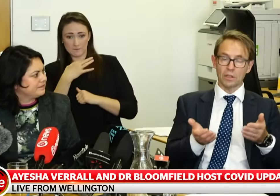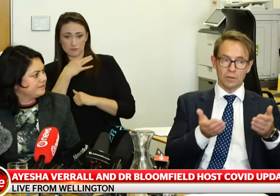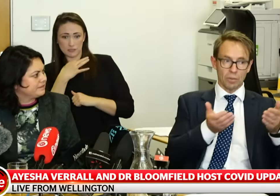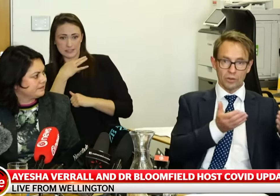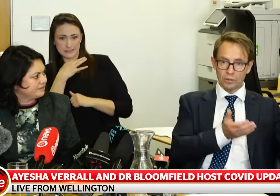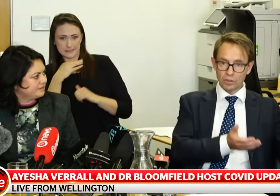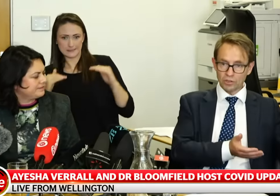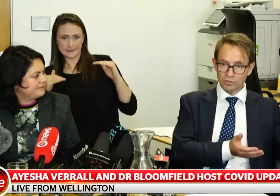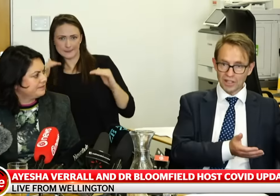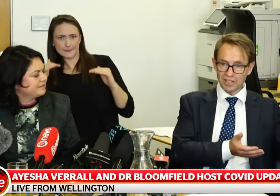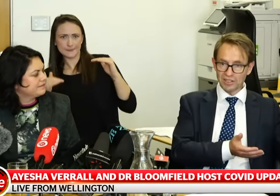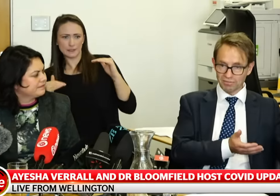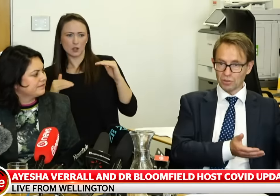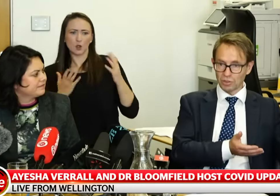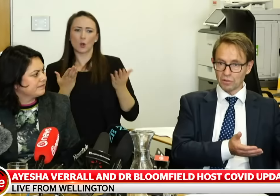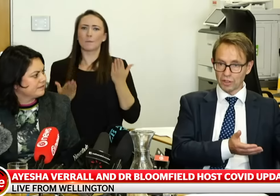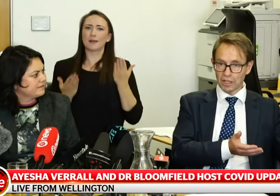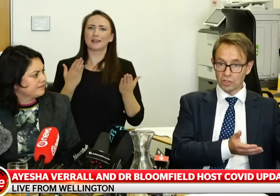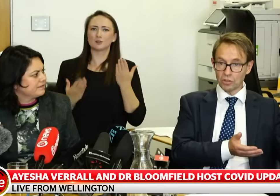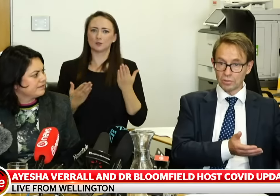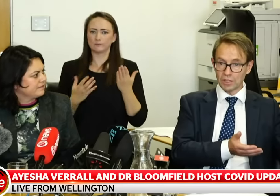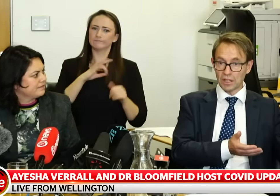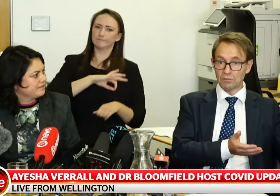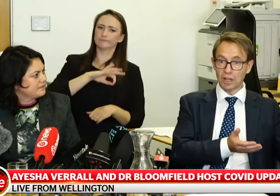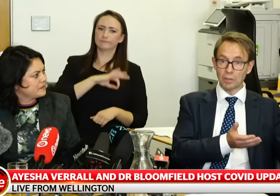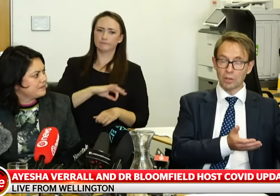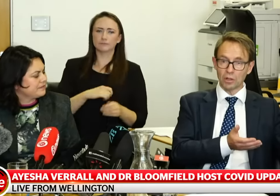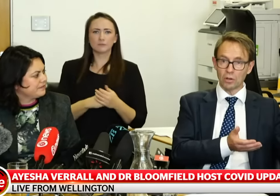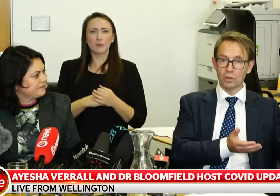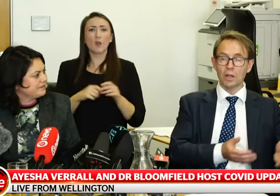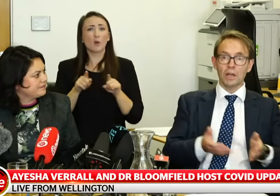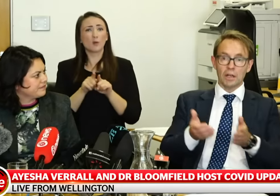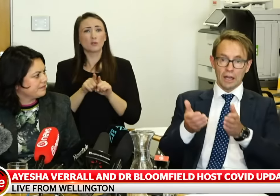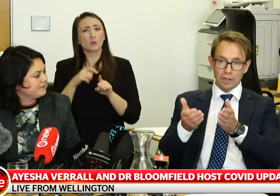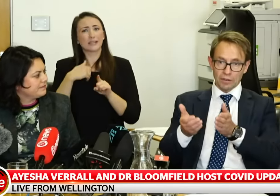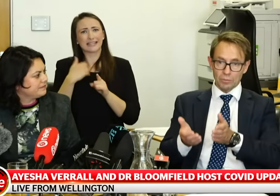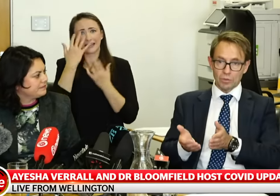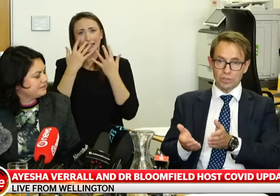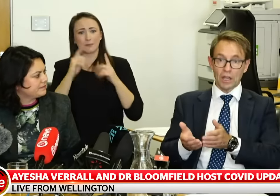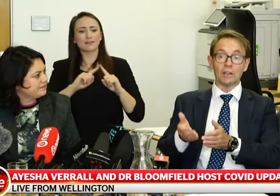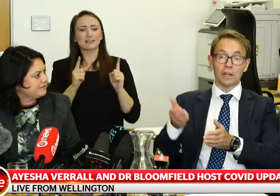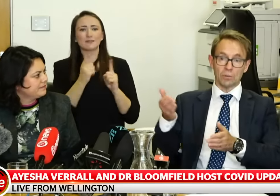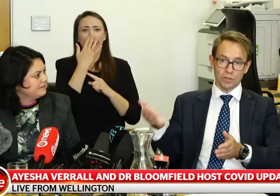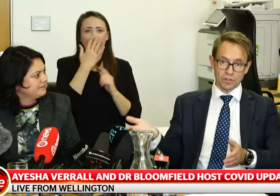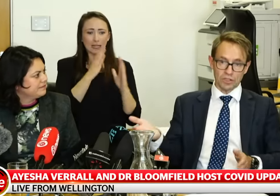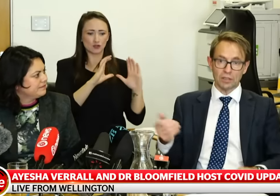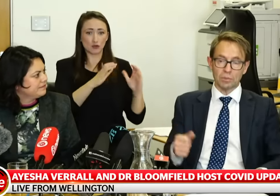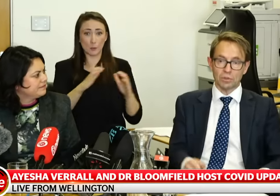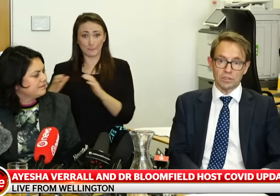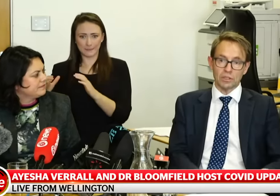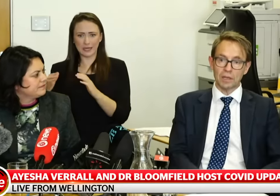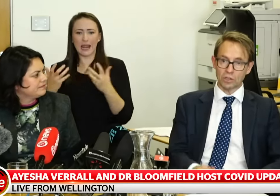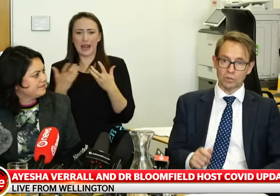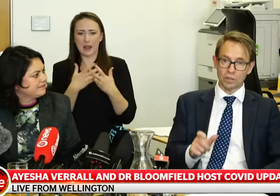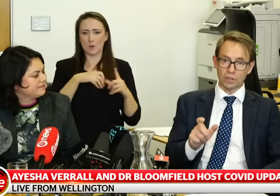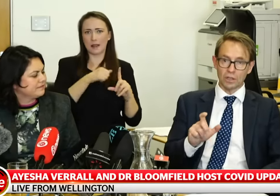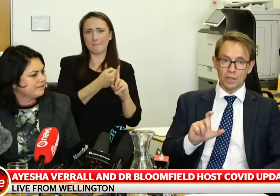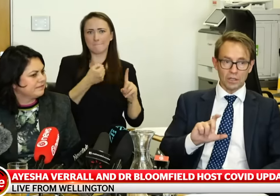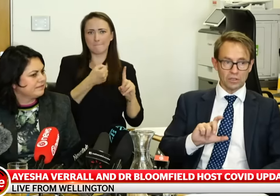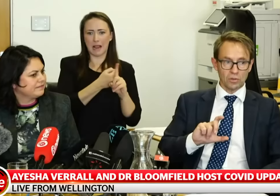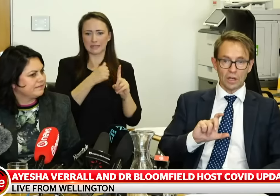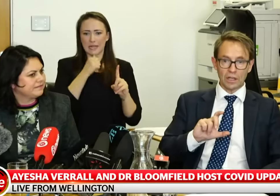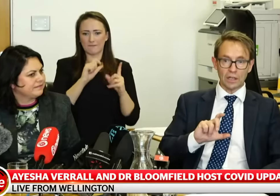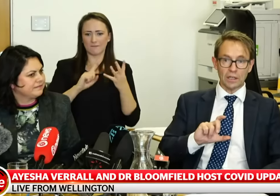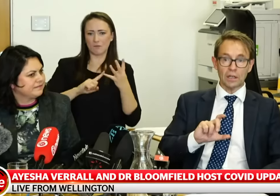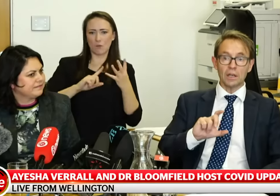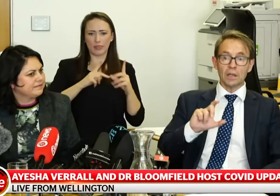receives both the original vaccine in terms of different age groups as they've come along, and then the booster, and now with the second booster, to make sure that